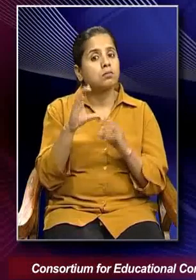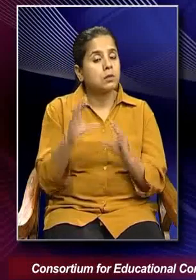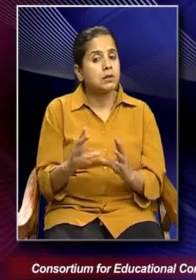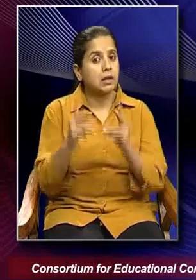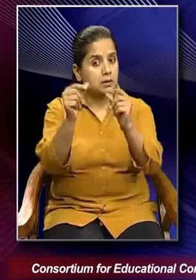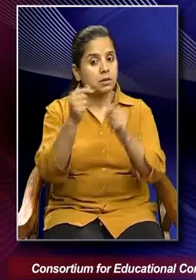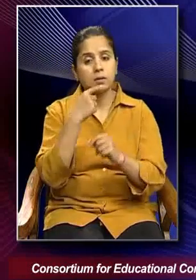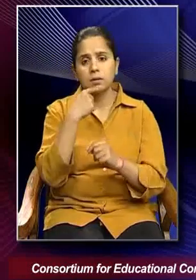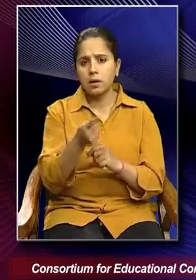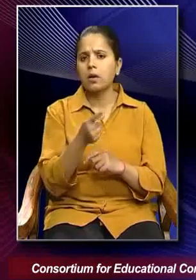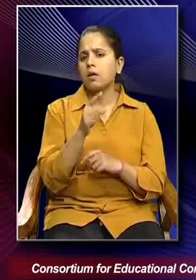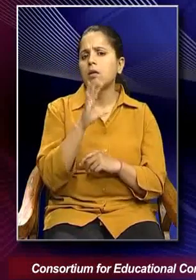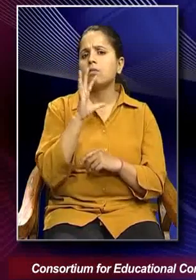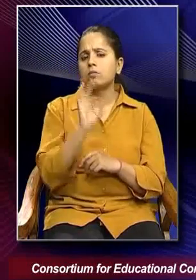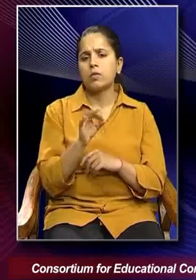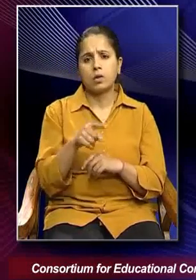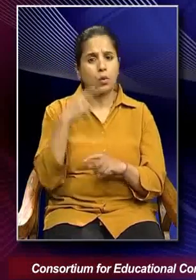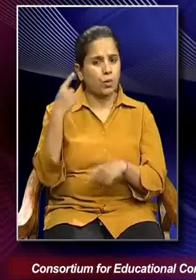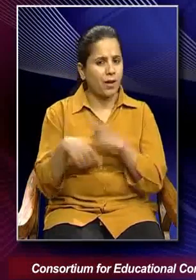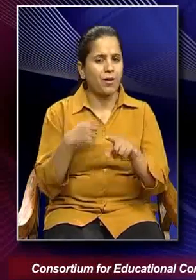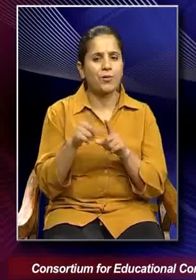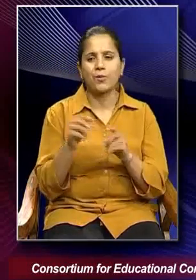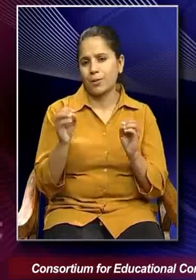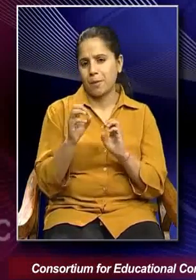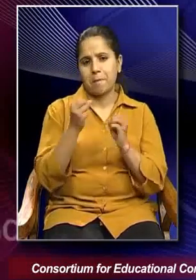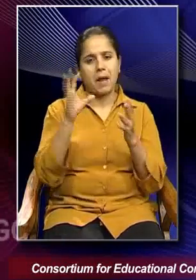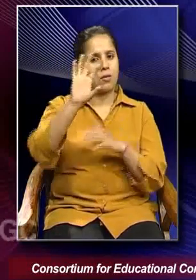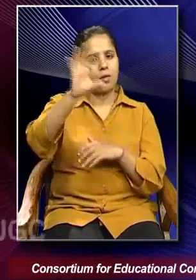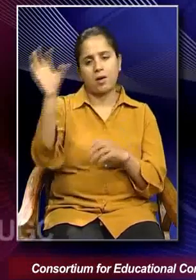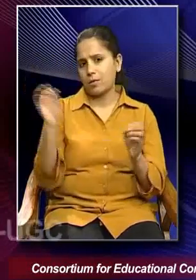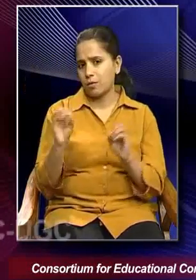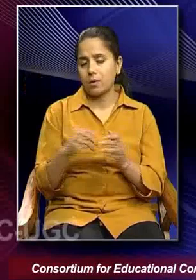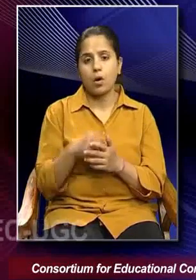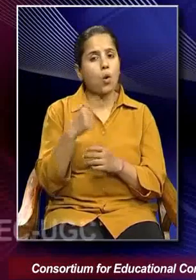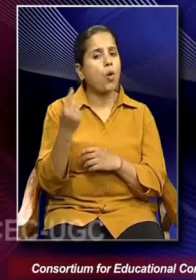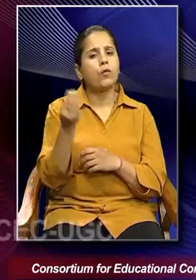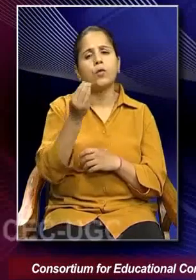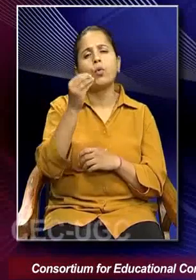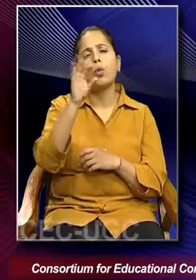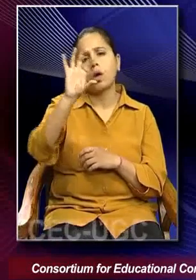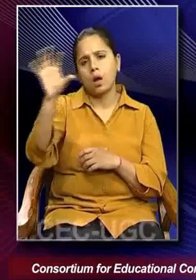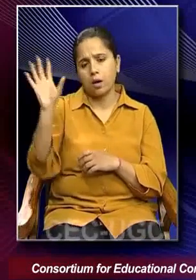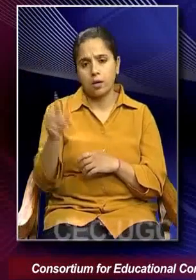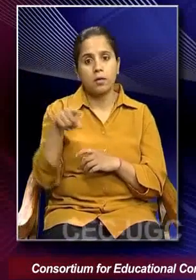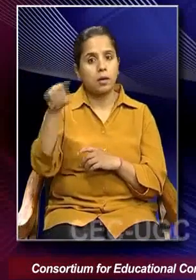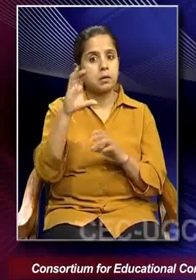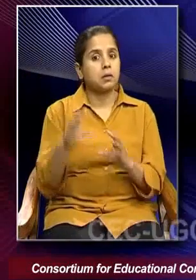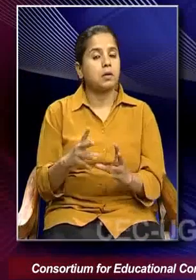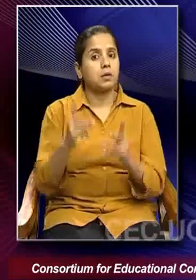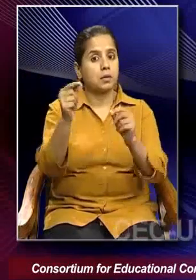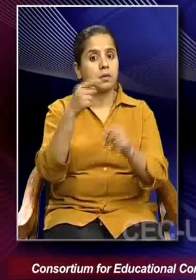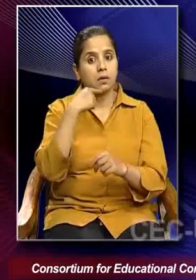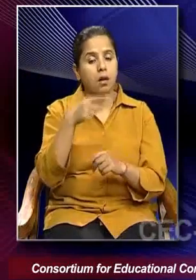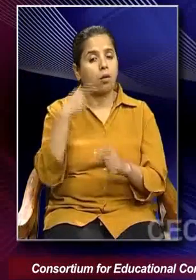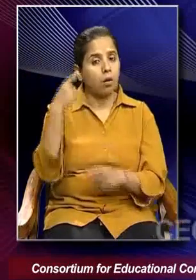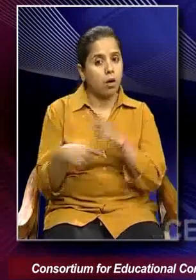is of course not done on a regular basis in many countries. There are only few countries where the census exercise happen